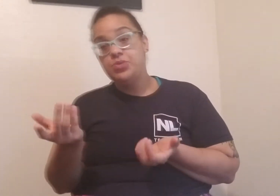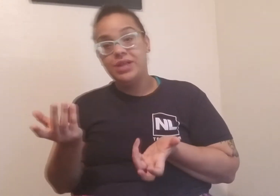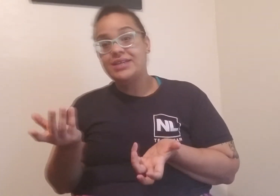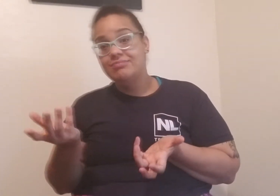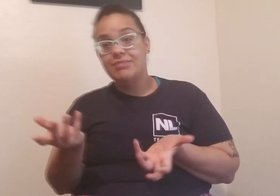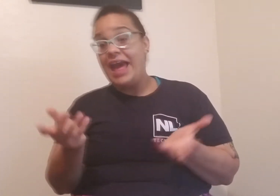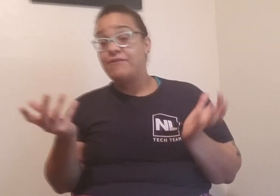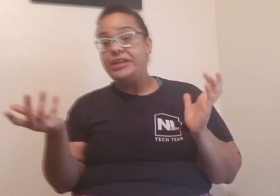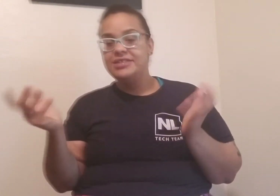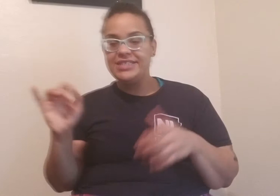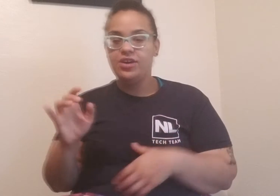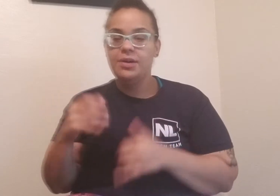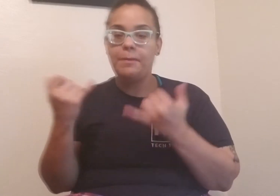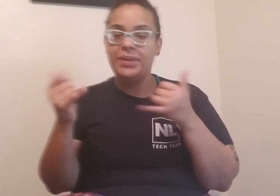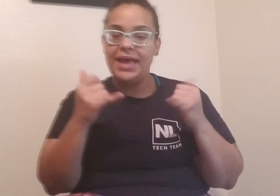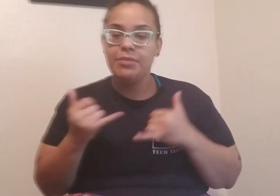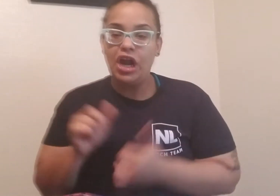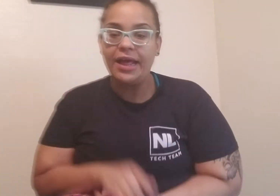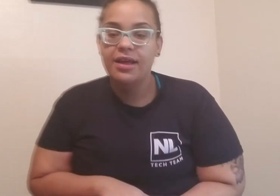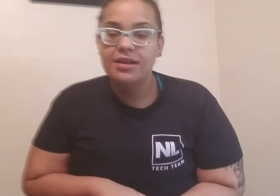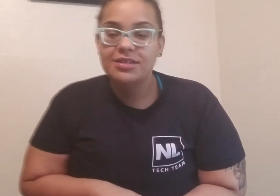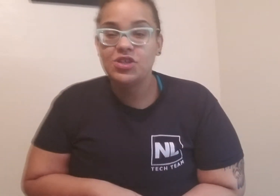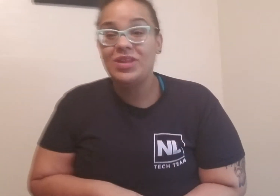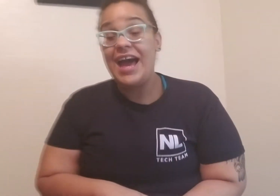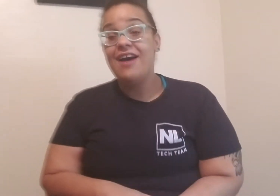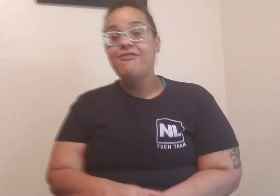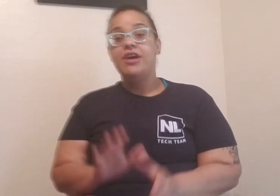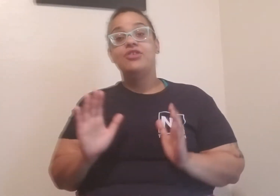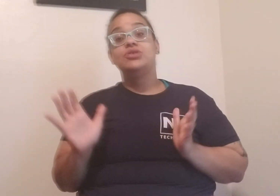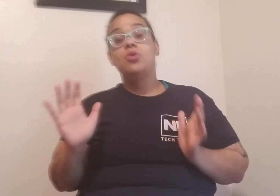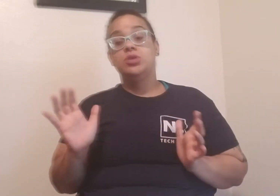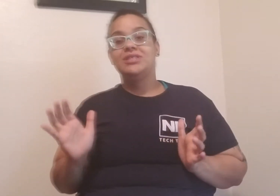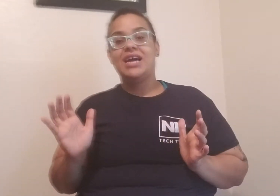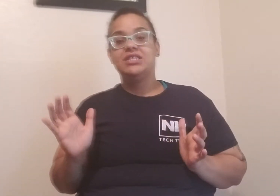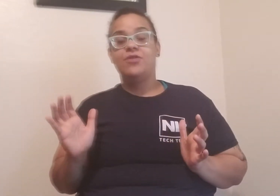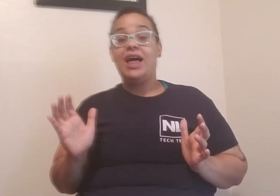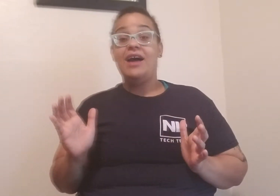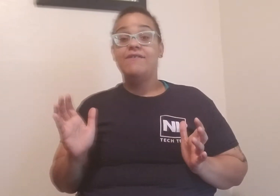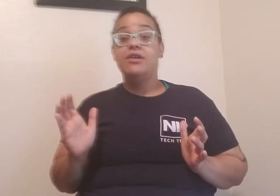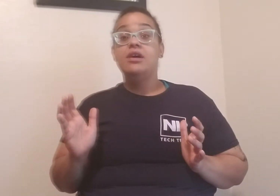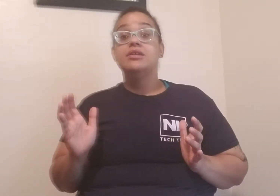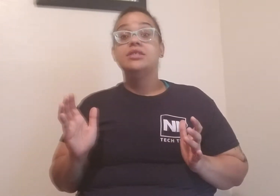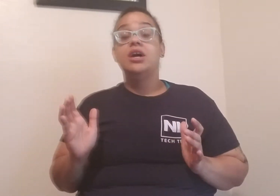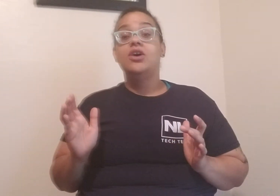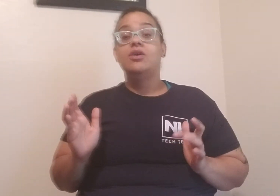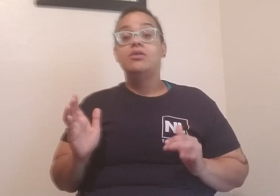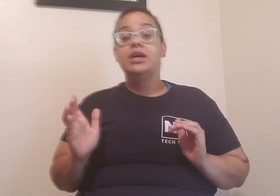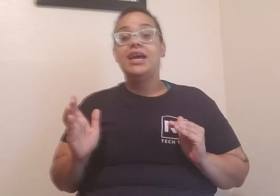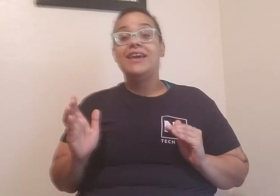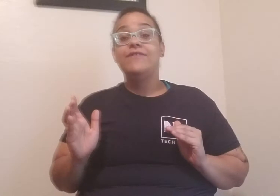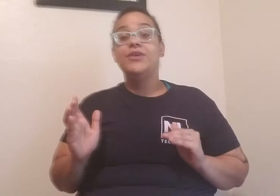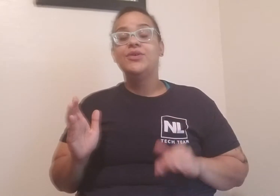play, have fun. So play and party. So laugh, there's multiple signs for laugh. So if